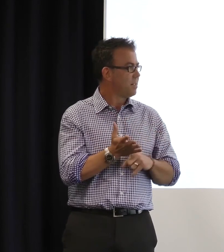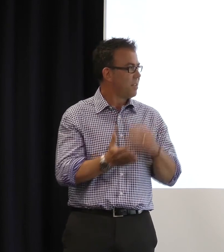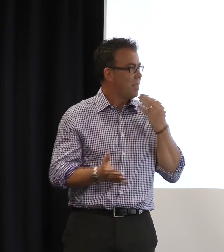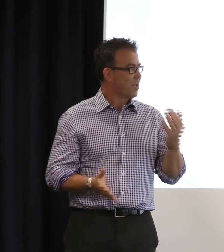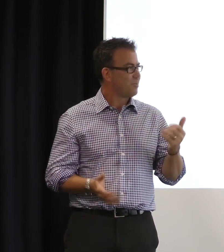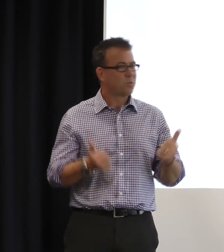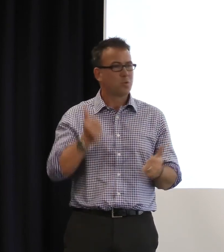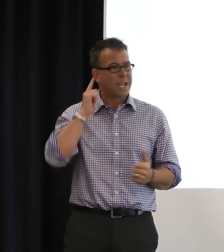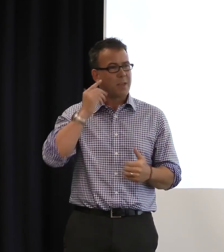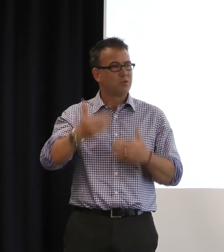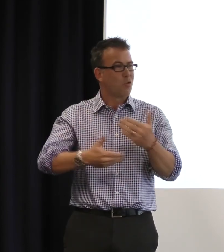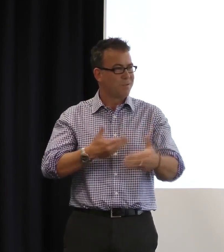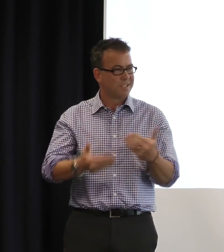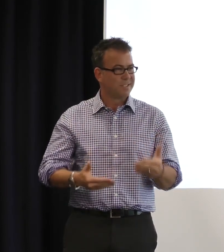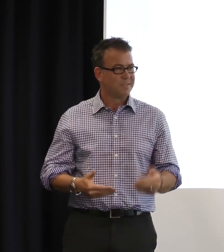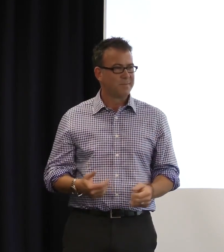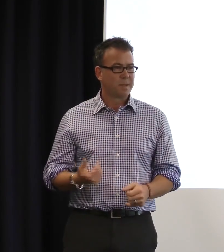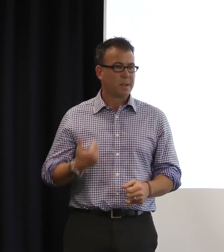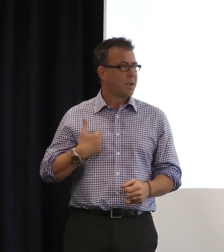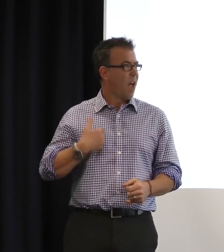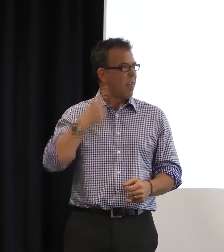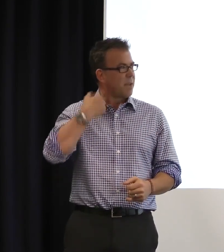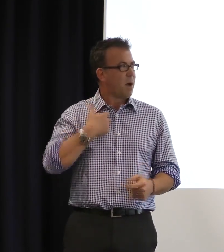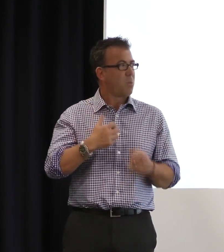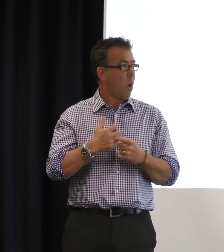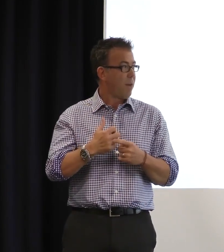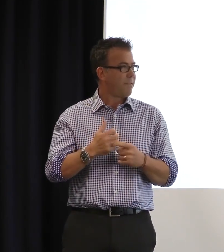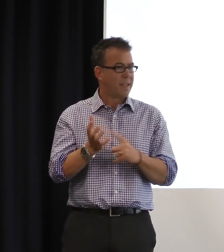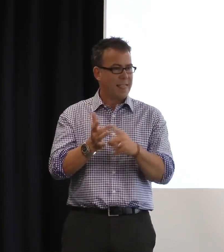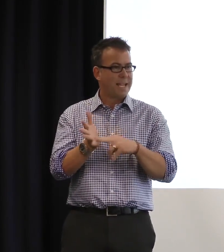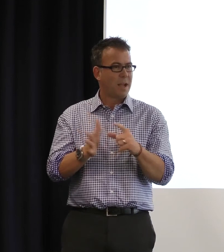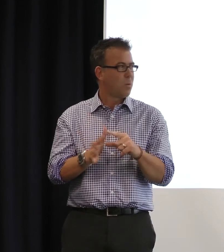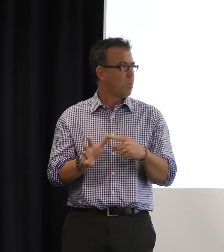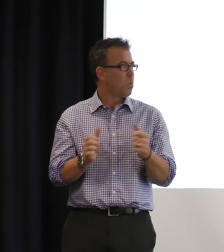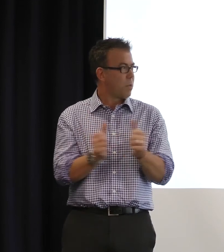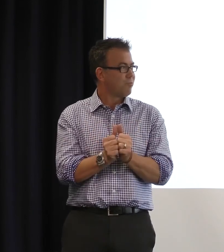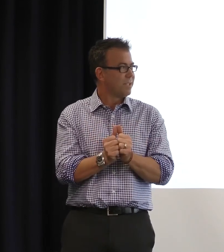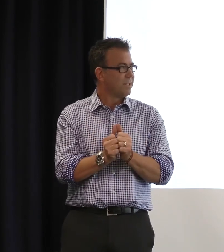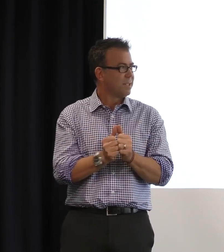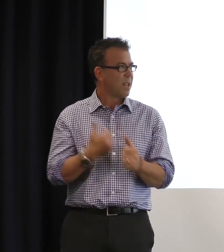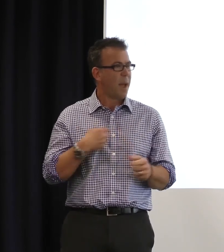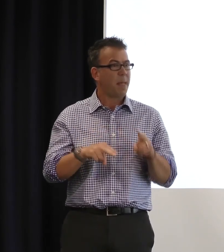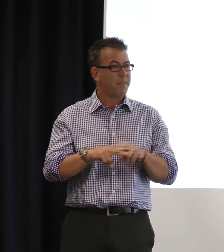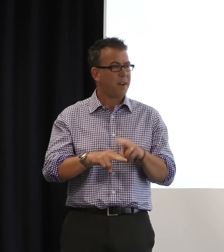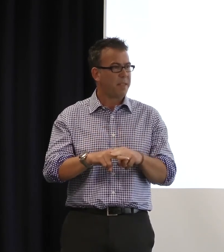Phil. Thank you. It's good to hear those stories about Dad. My wife Linda would agree